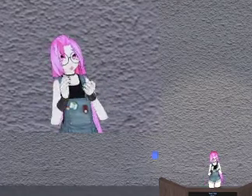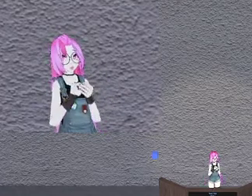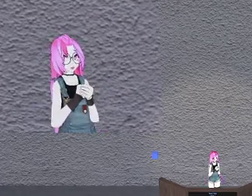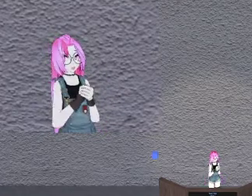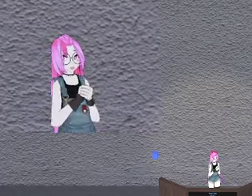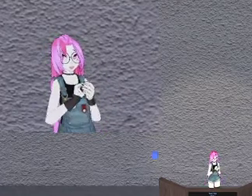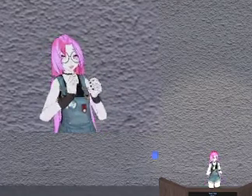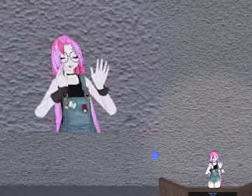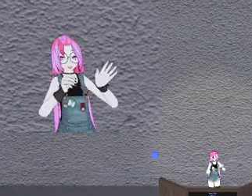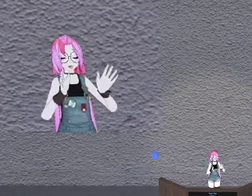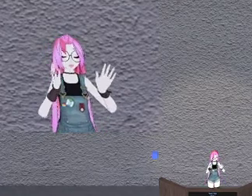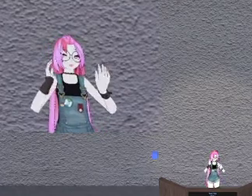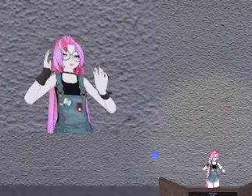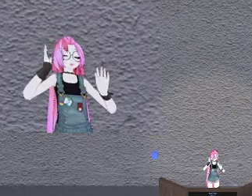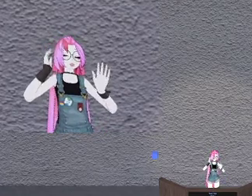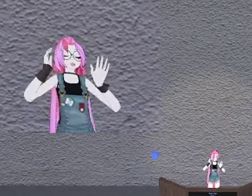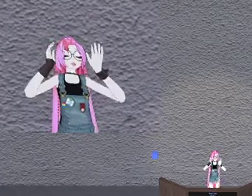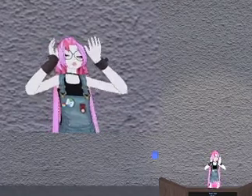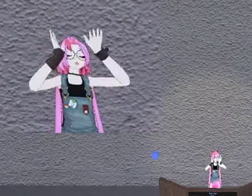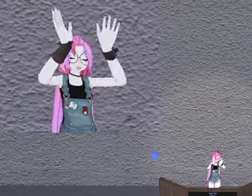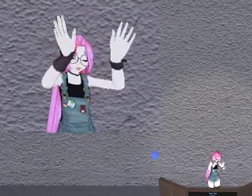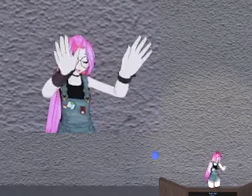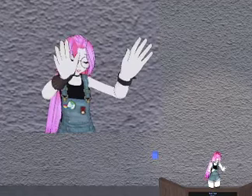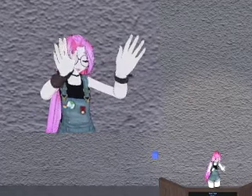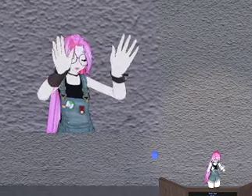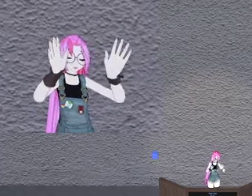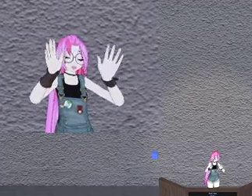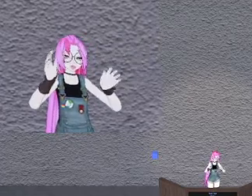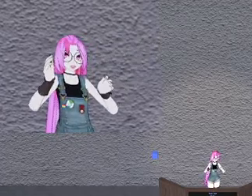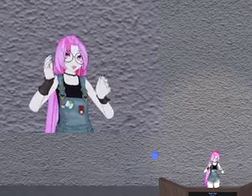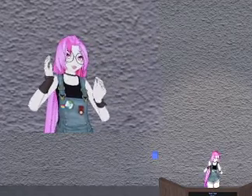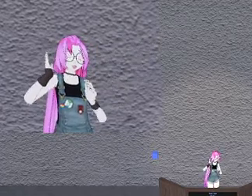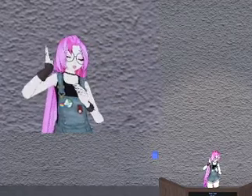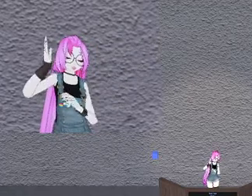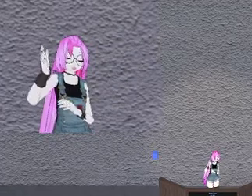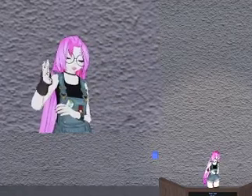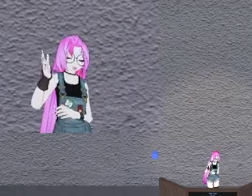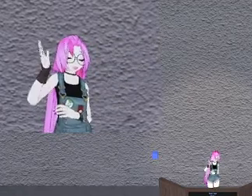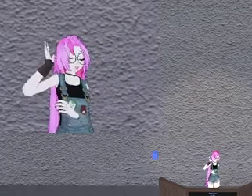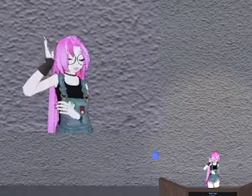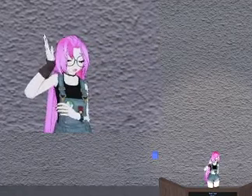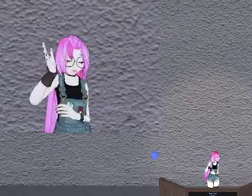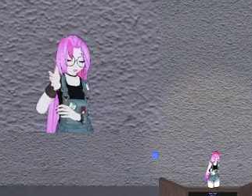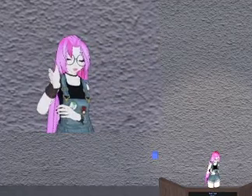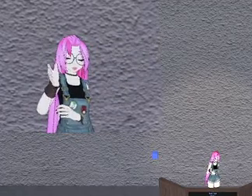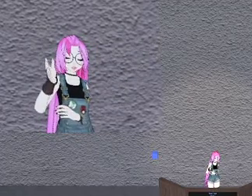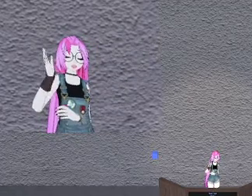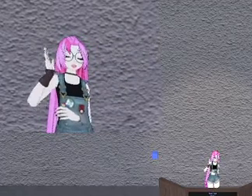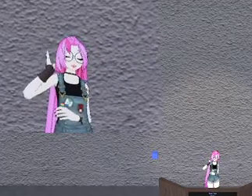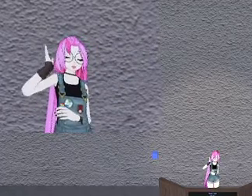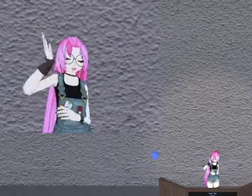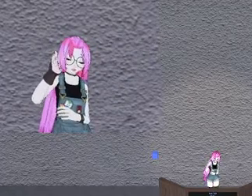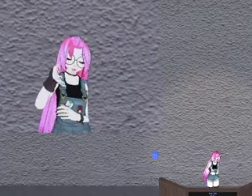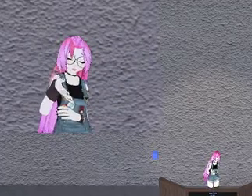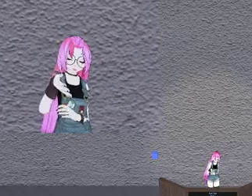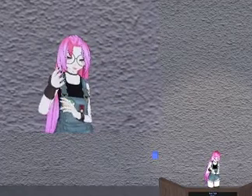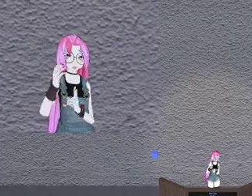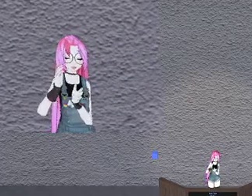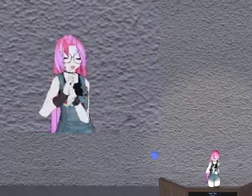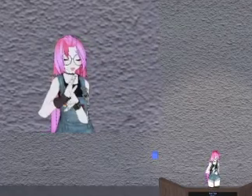to work in that sense of like in the future. You're going to use that. You're going to say future. You're going to say in the